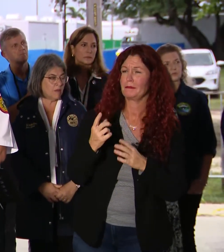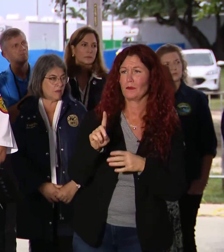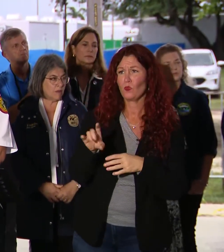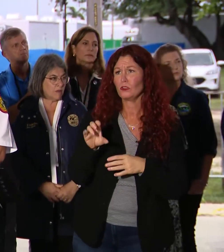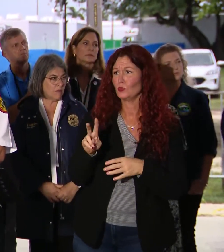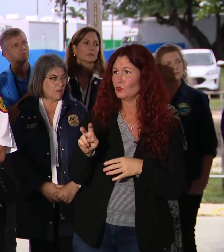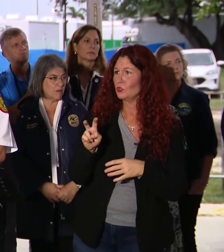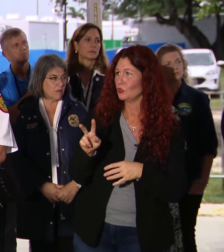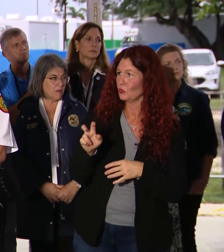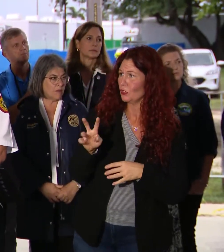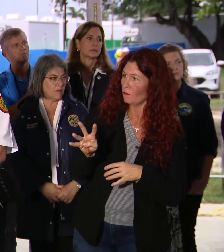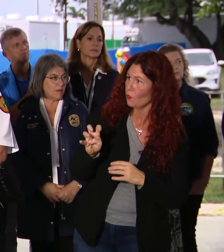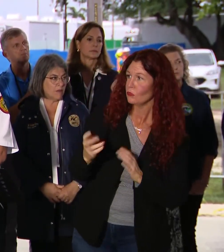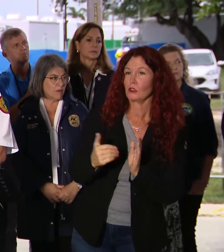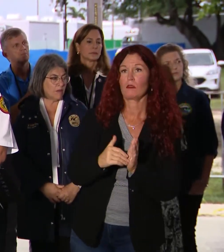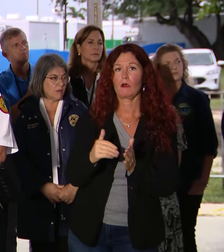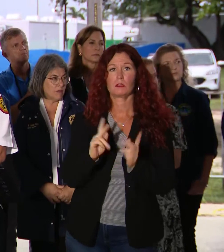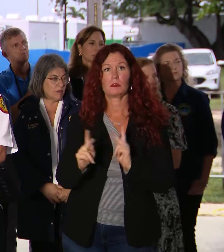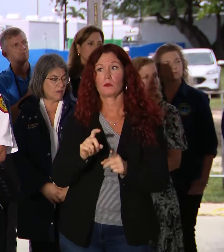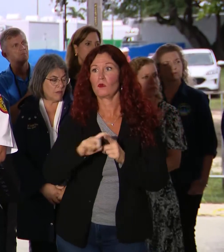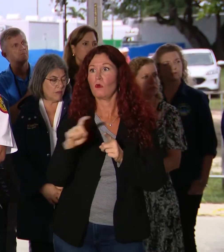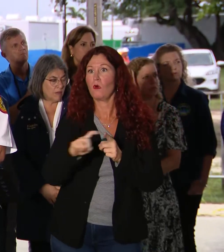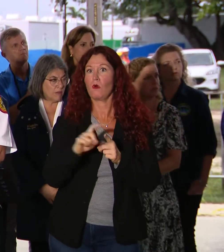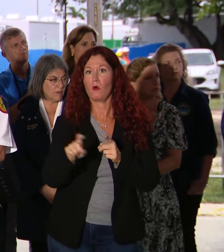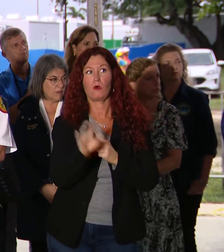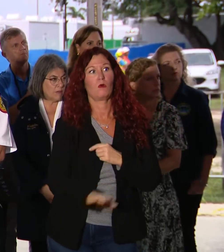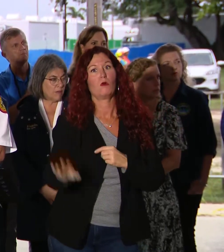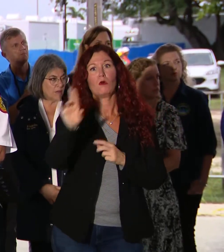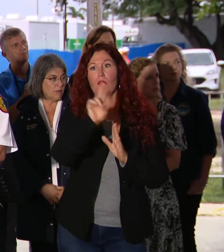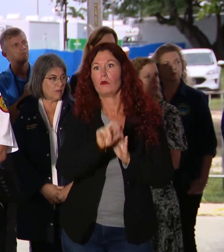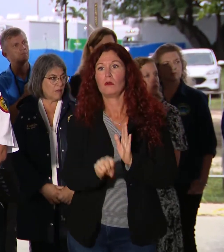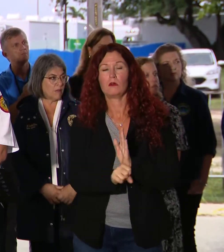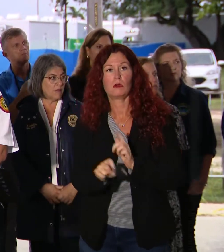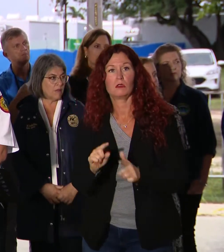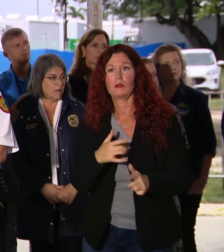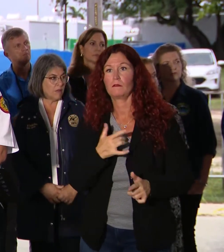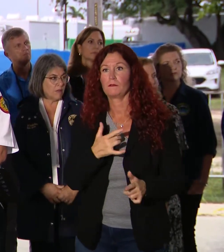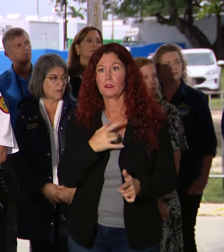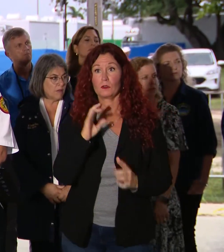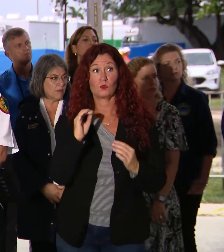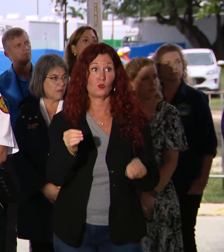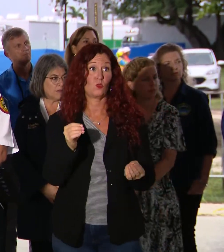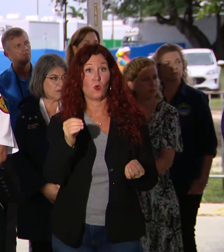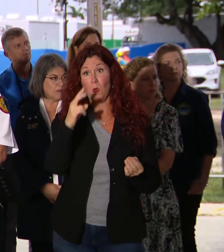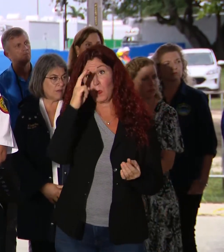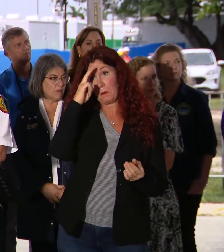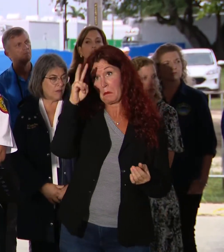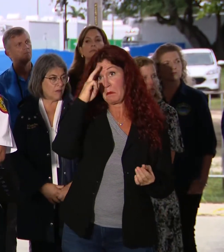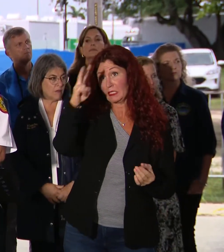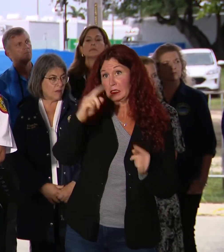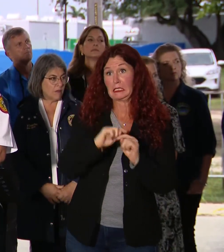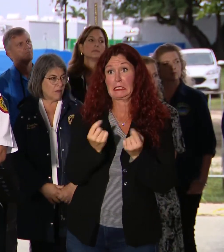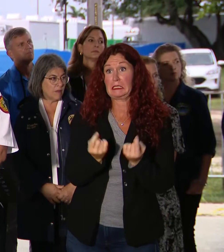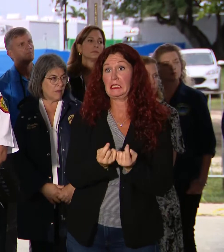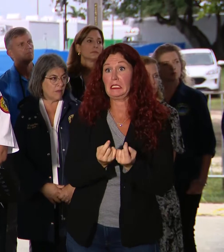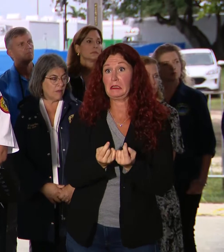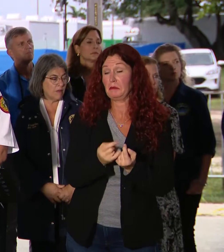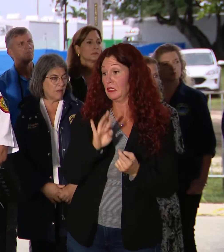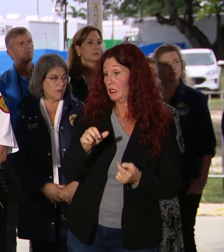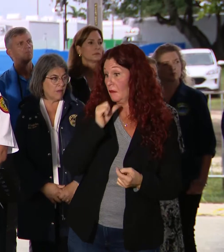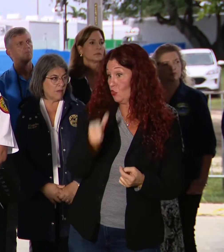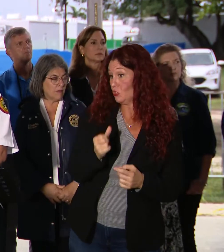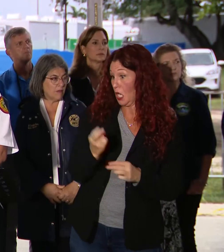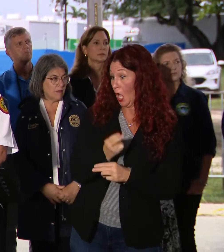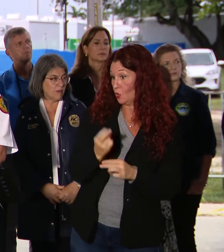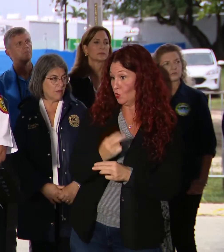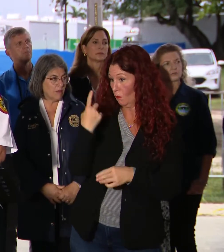the continent, television watch throughout the continent, and they haven't seen their Mexican topos in action. If you guys are not going to use them, should